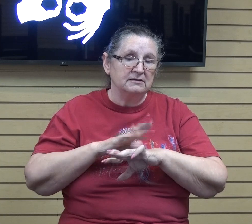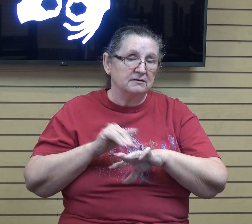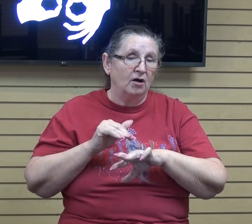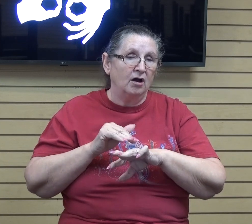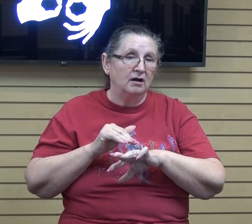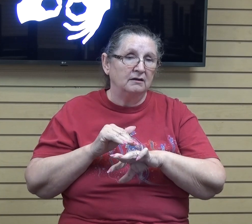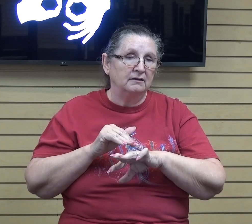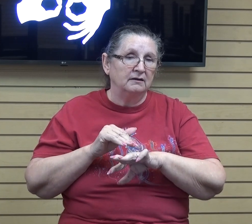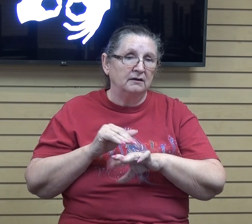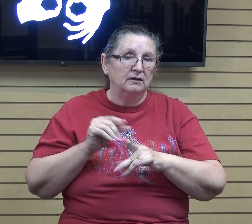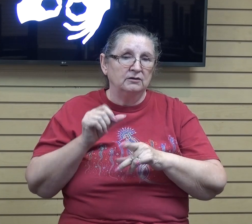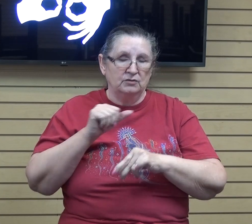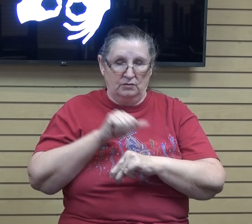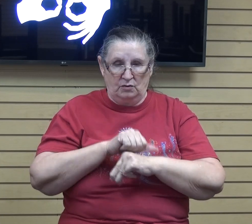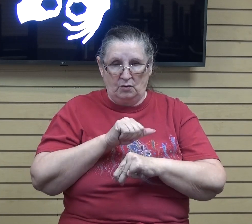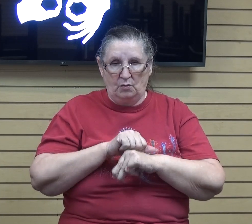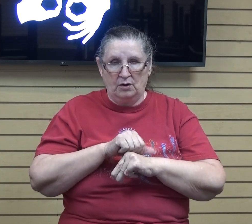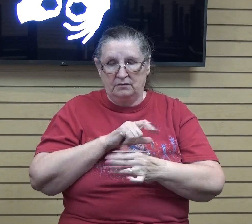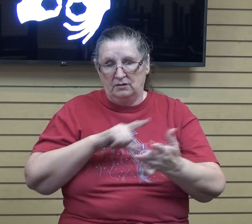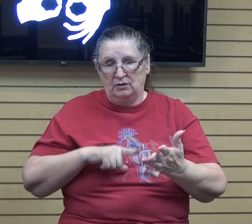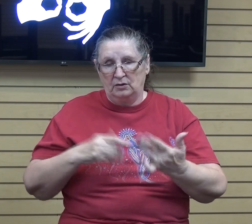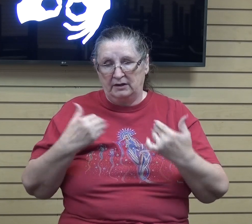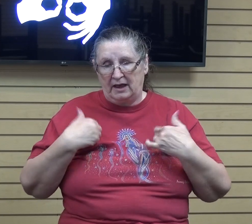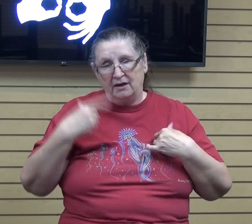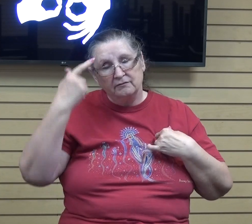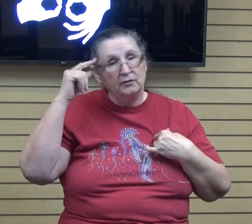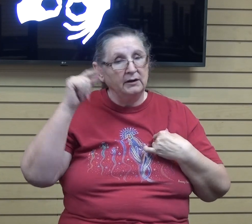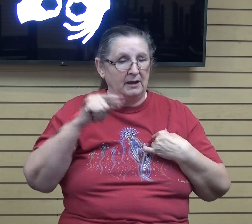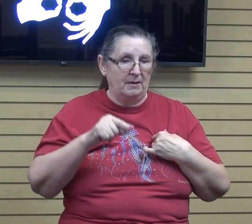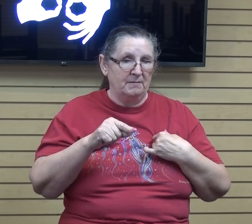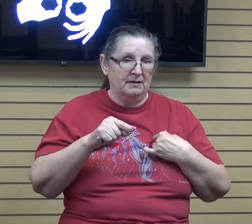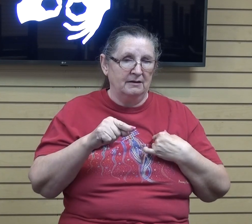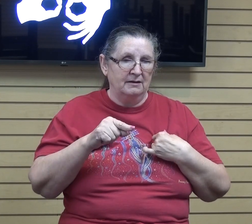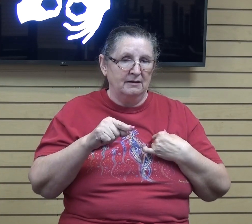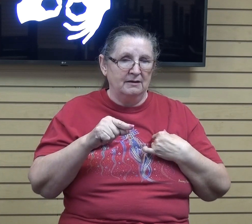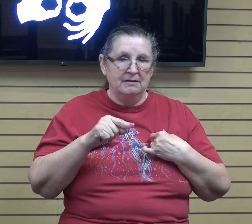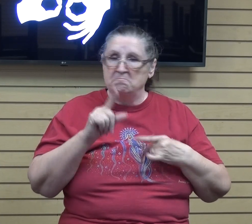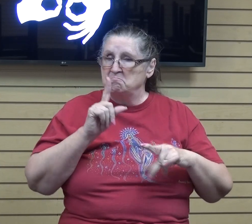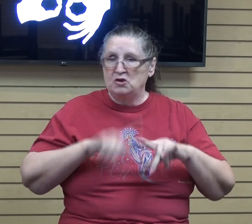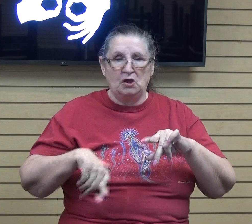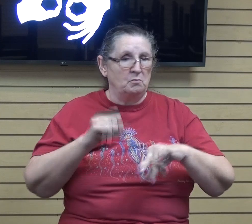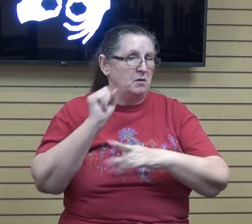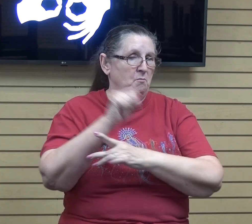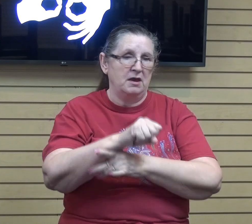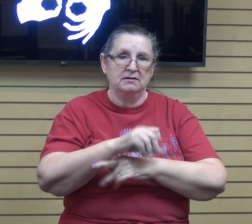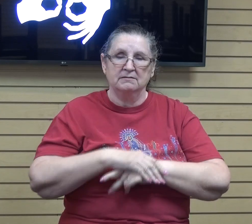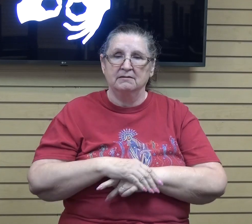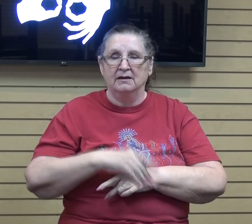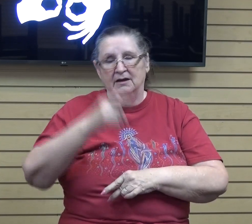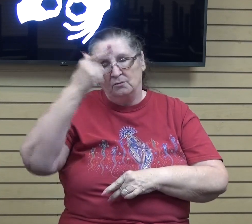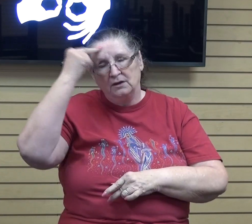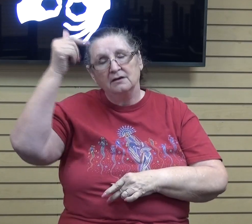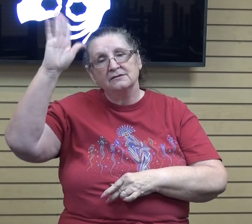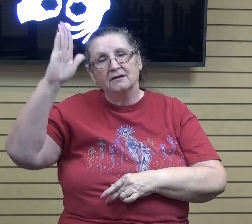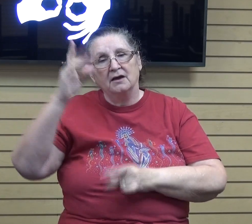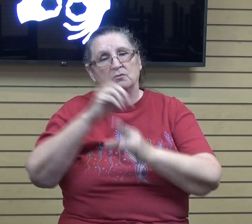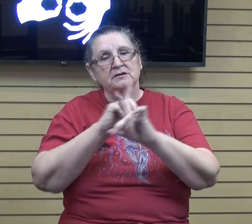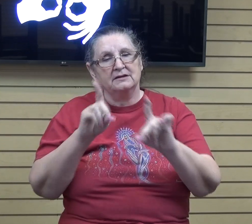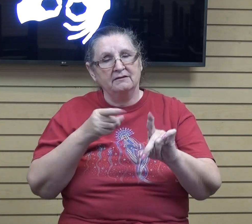to the work that the Lord had for him, he was invincible because God would deliver him